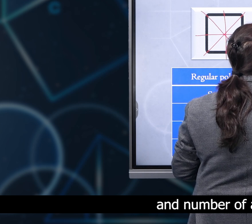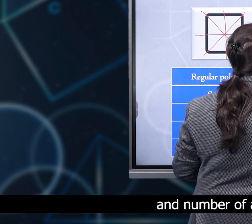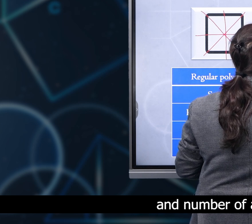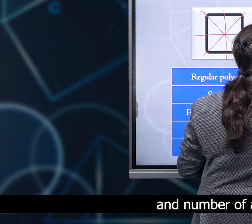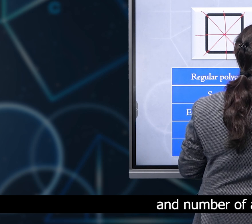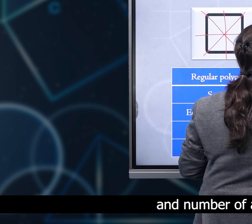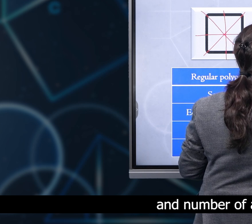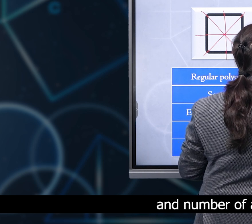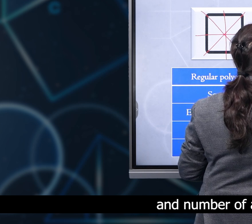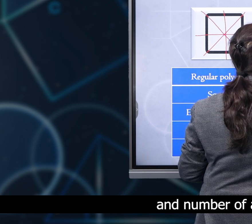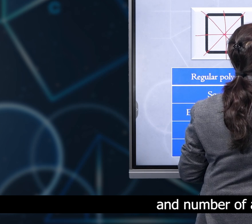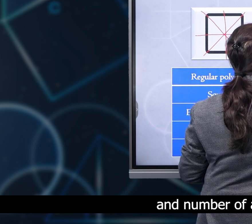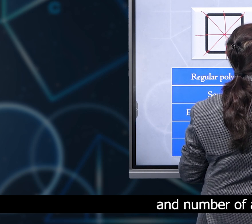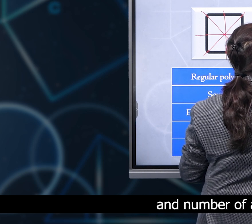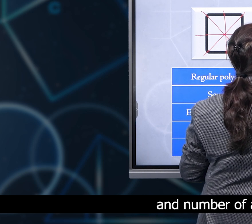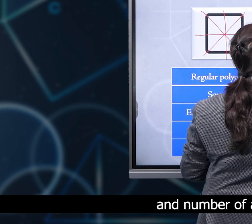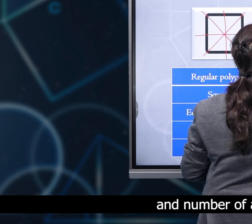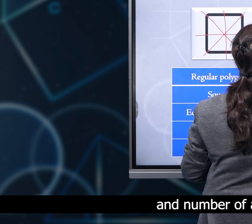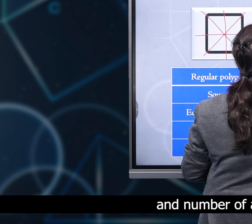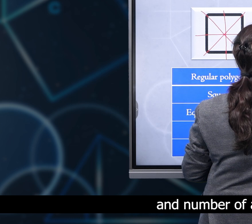and number of axes of symmetry is 5.